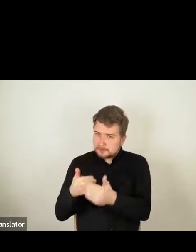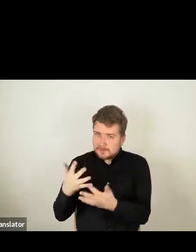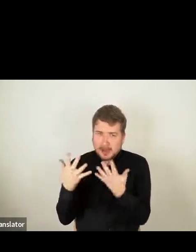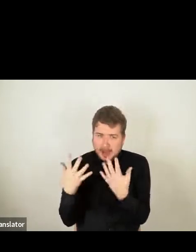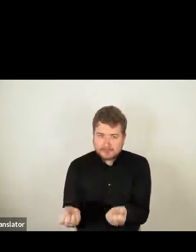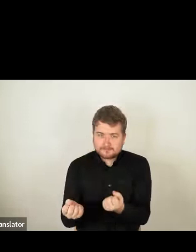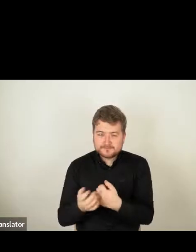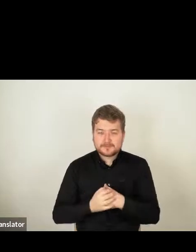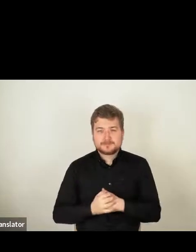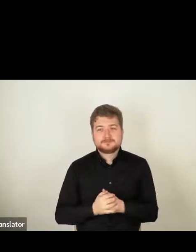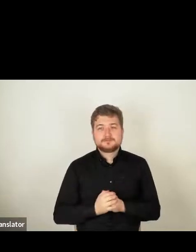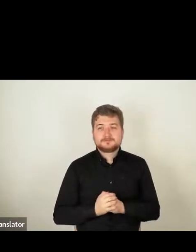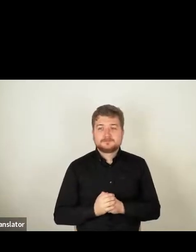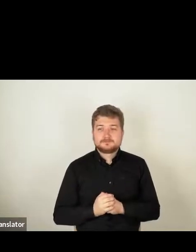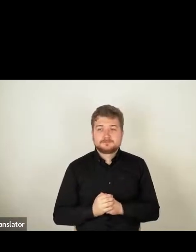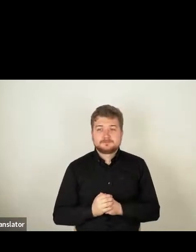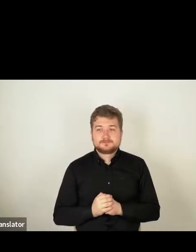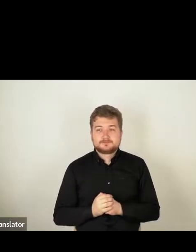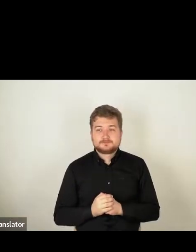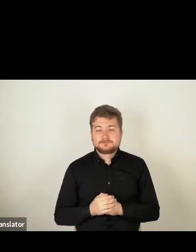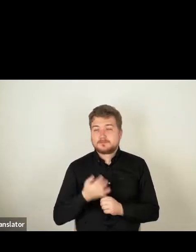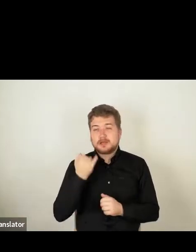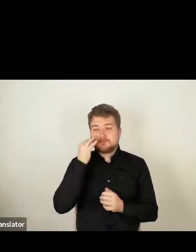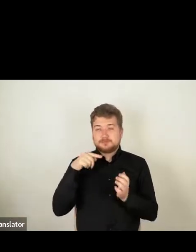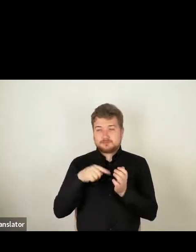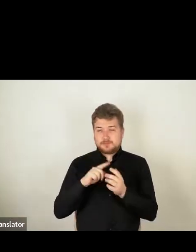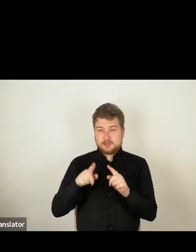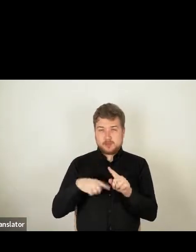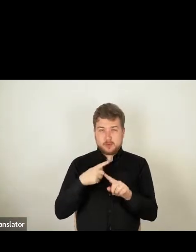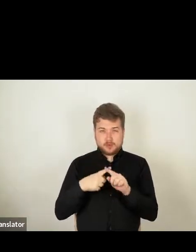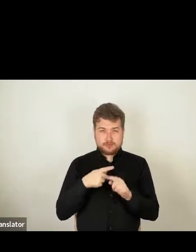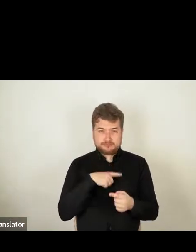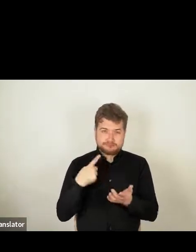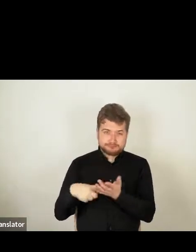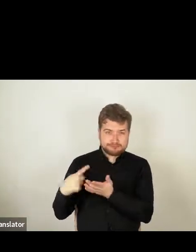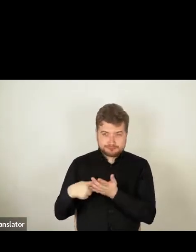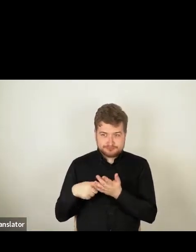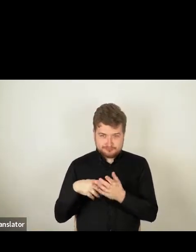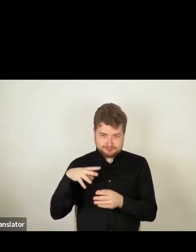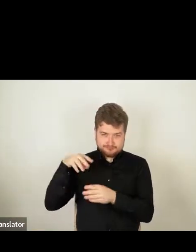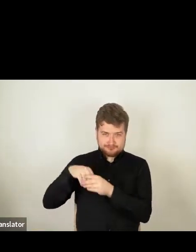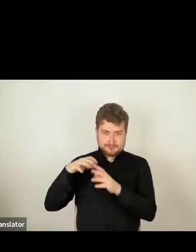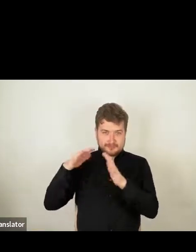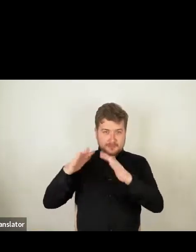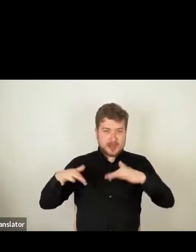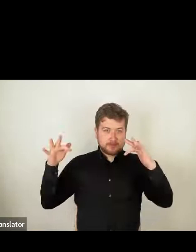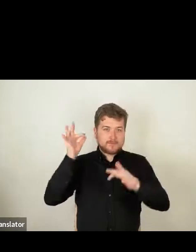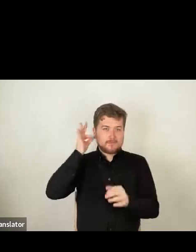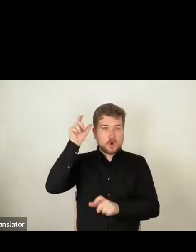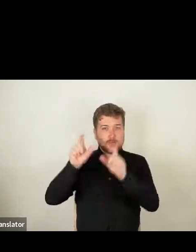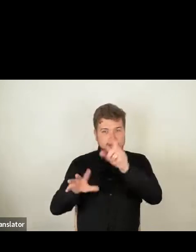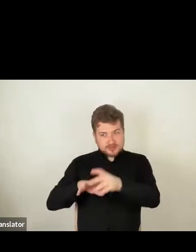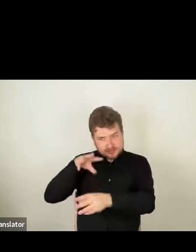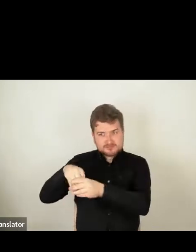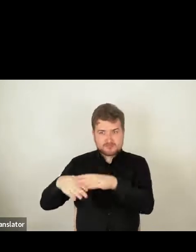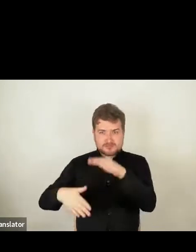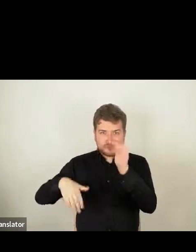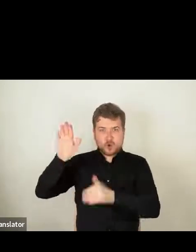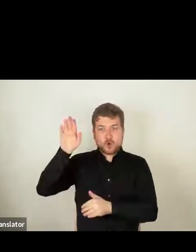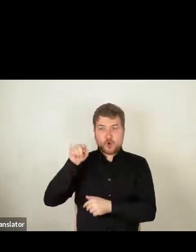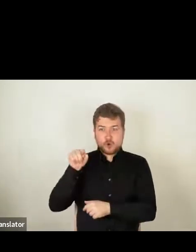about representation of women in parliaments, I think we can see that what from 48% in